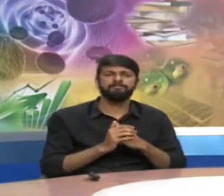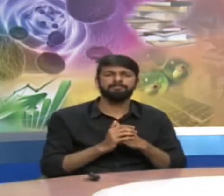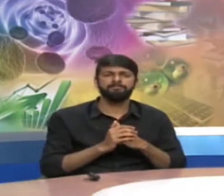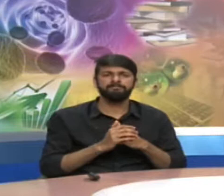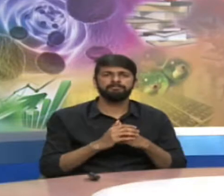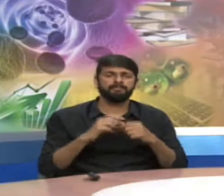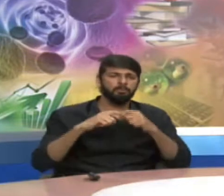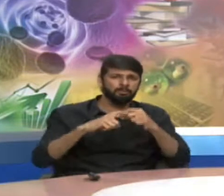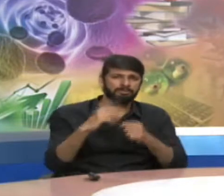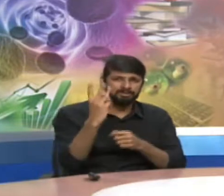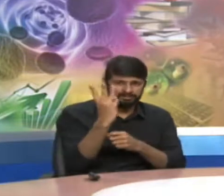Question number 3,